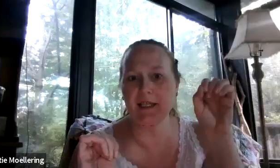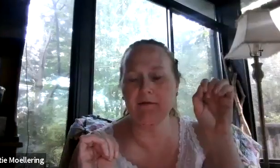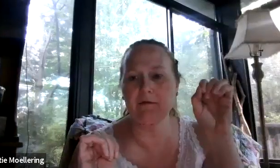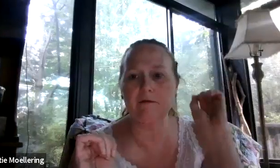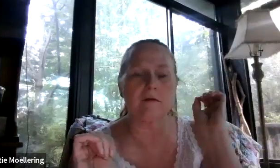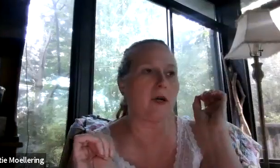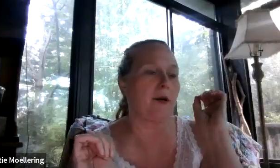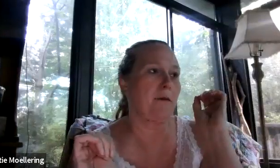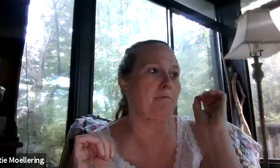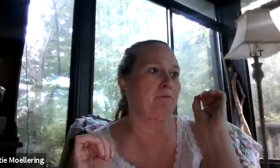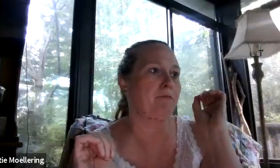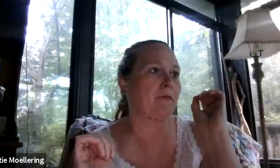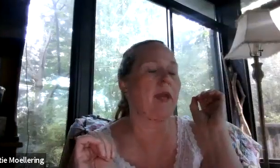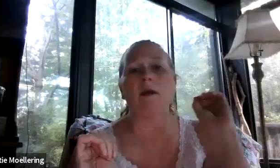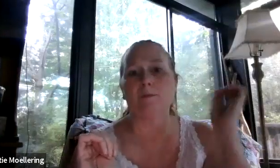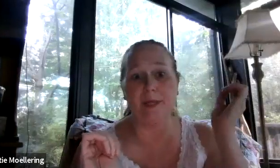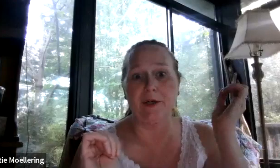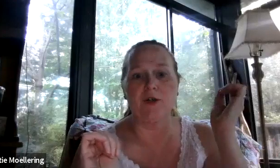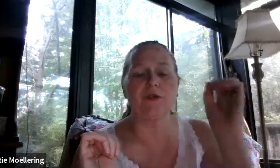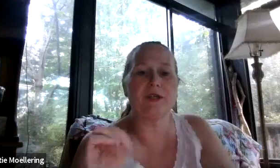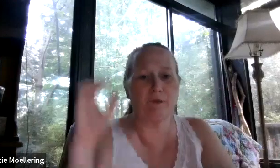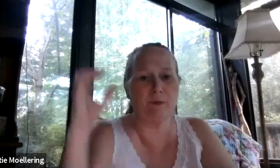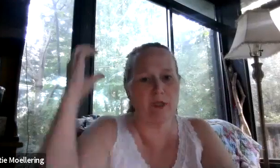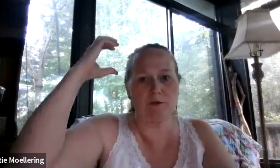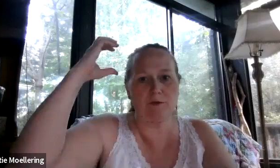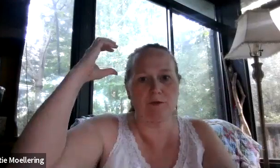my cousin, Bill, then would you